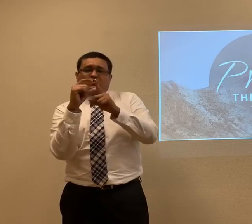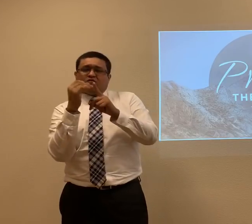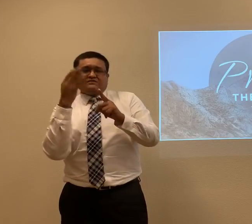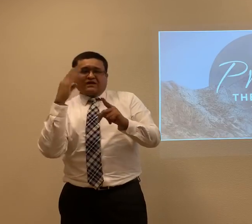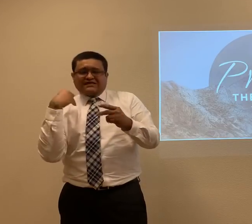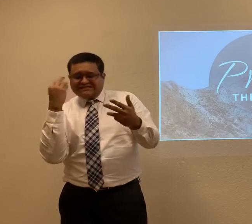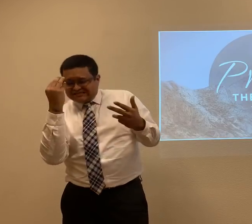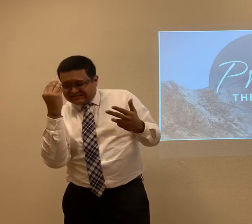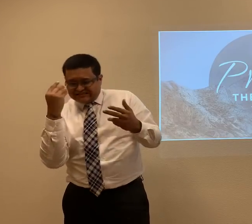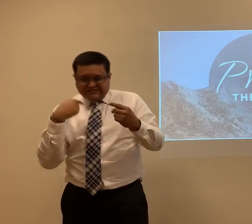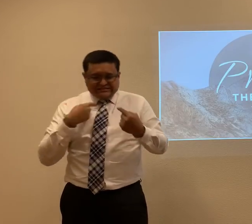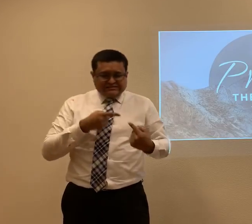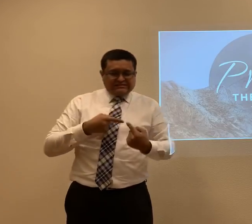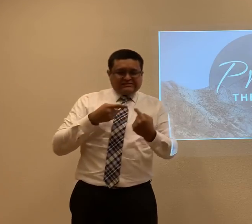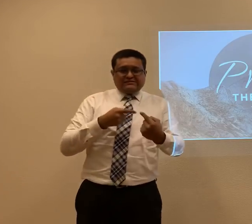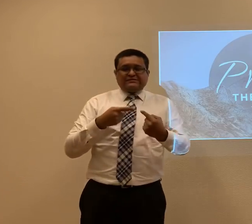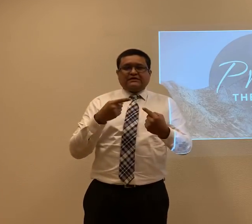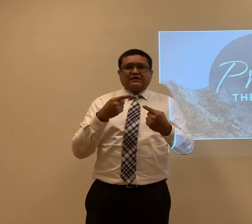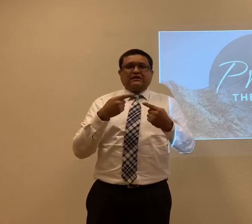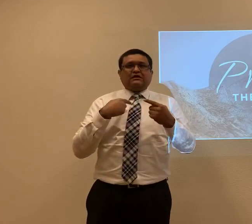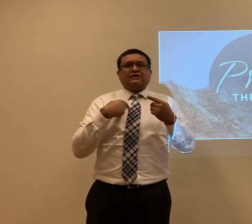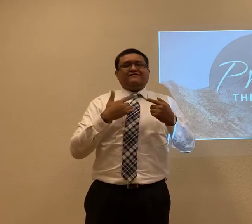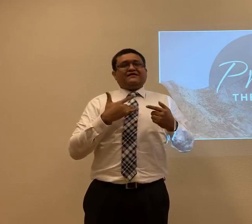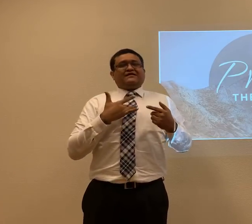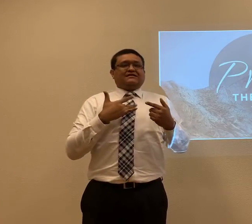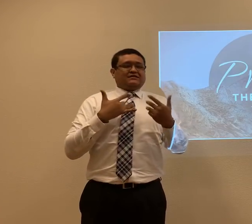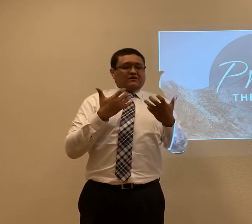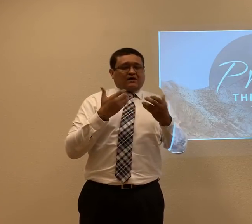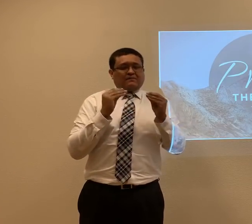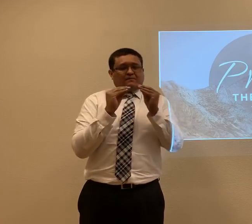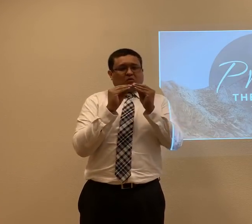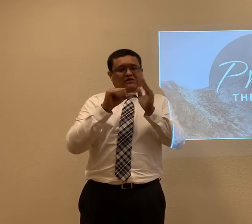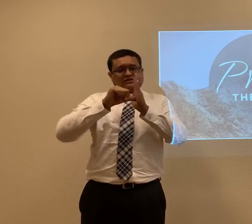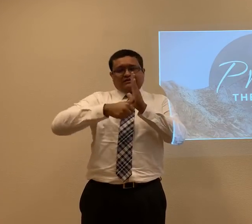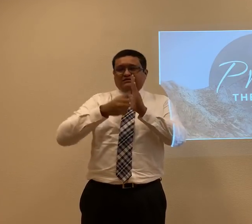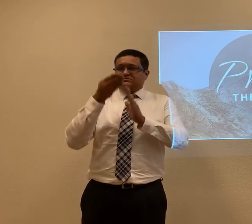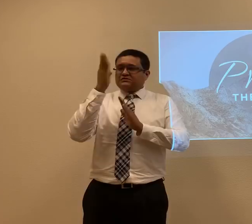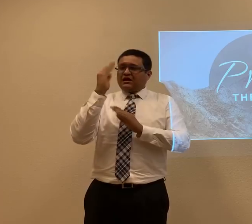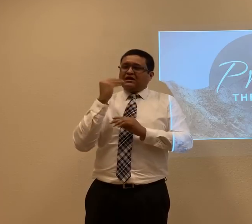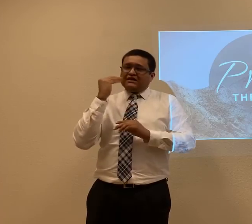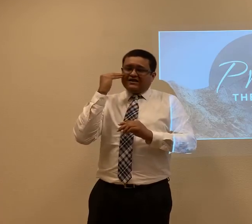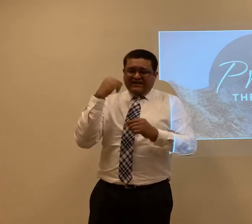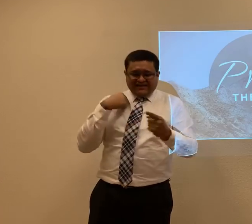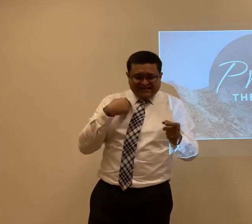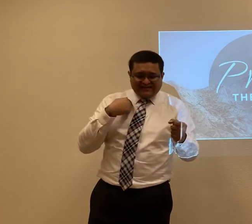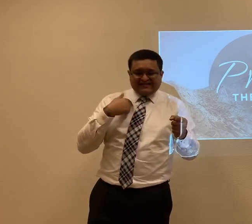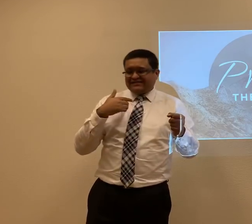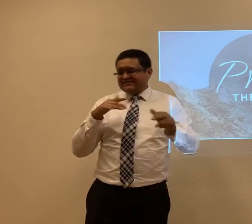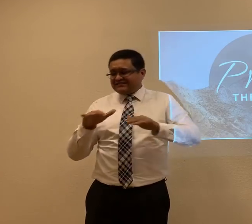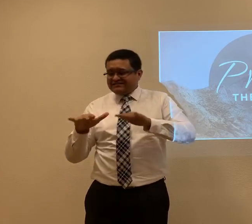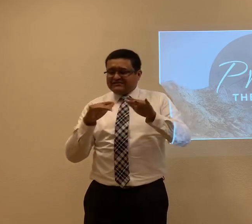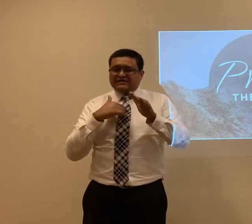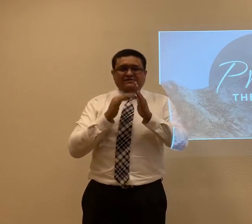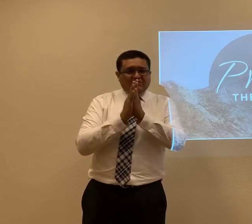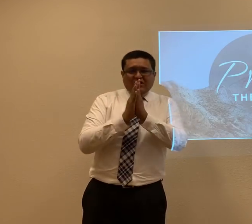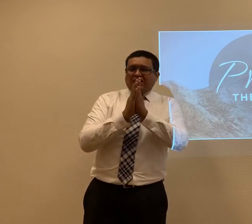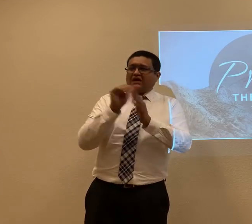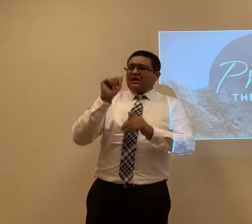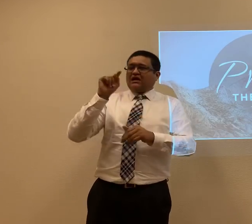about the Word of God. So I was kind of struggling with different topics of what I wanted to teach. And I was thinking about the Godhead, and I was